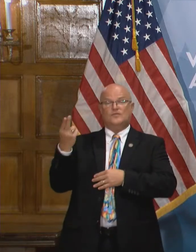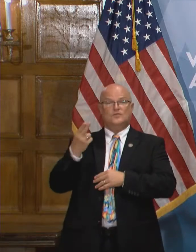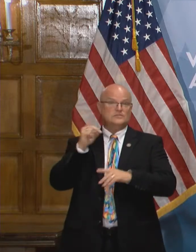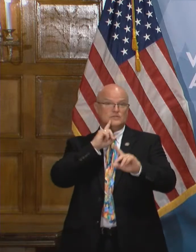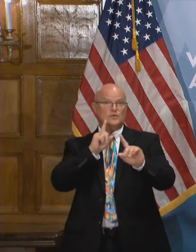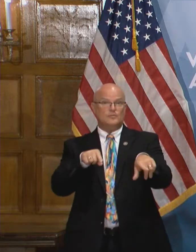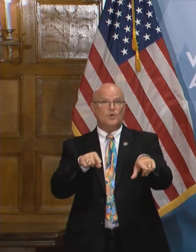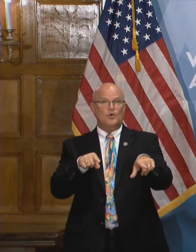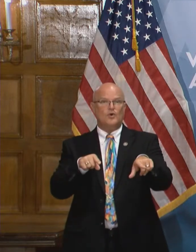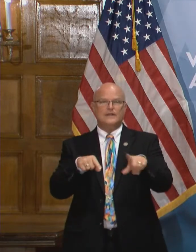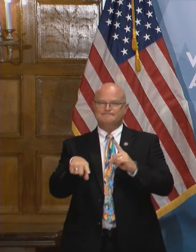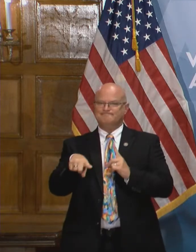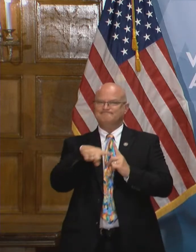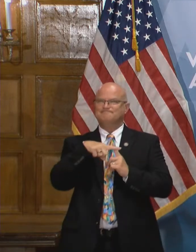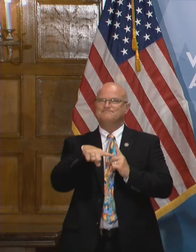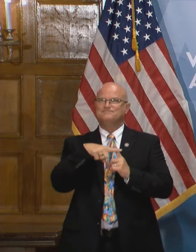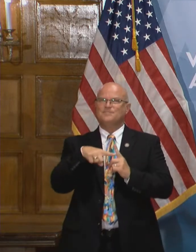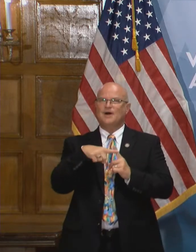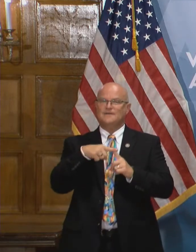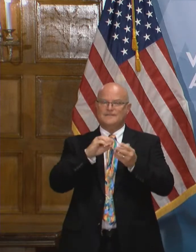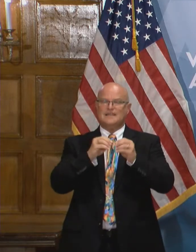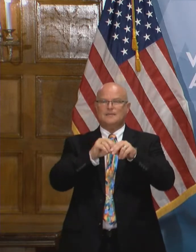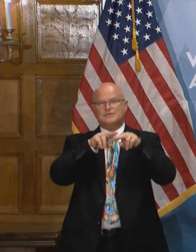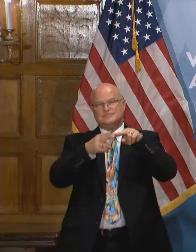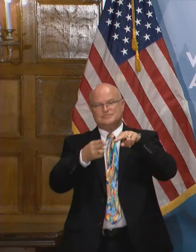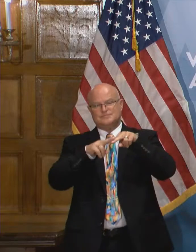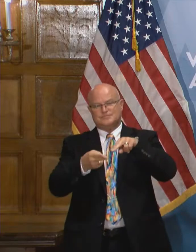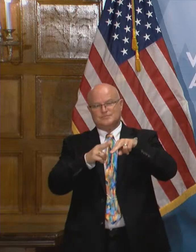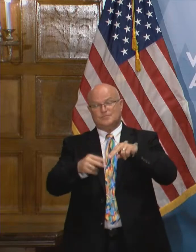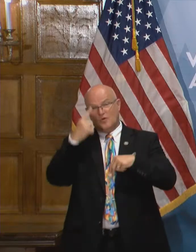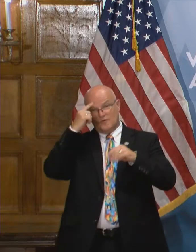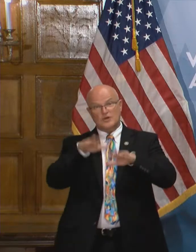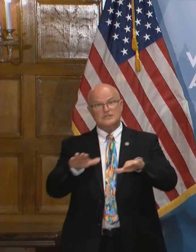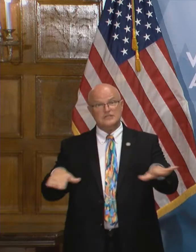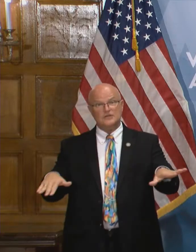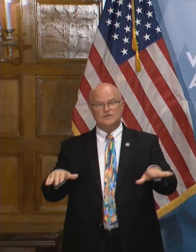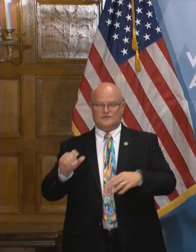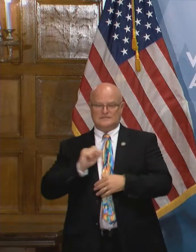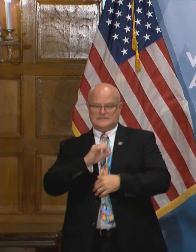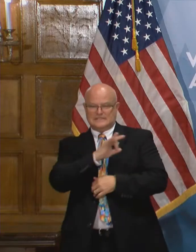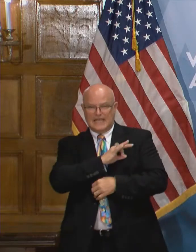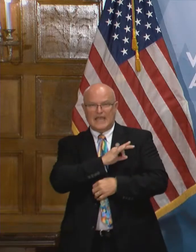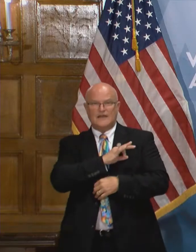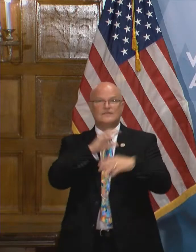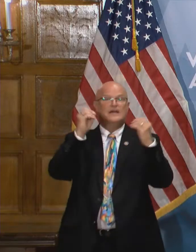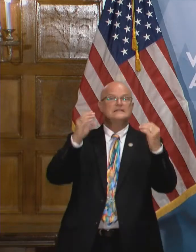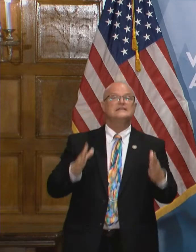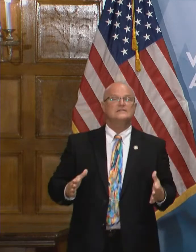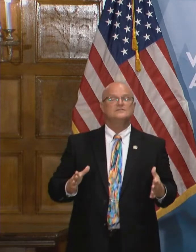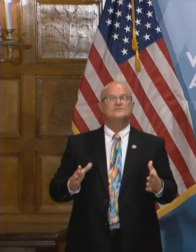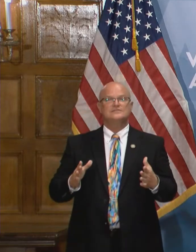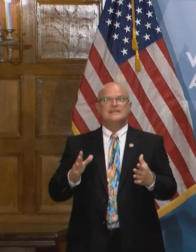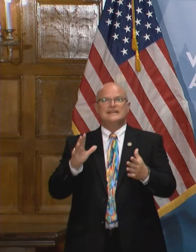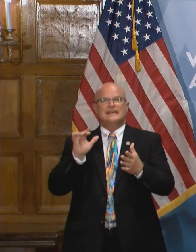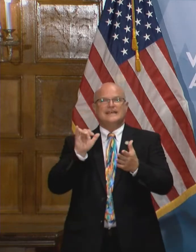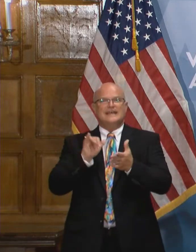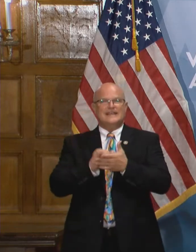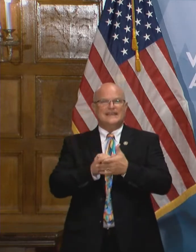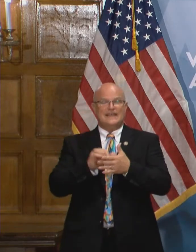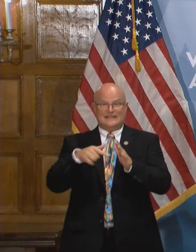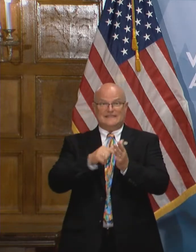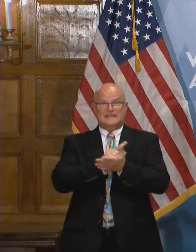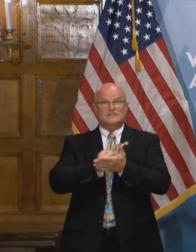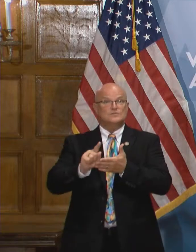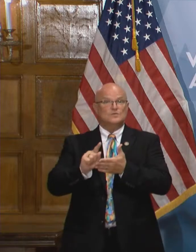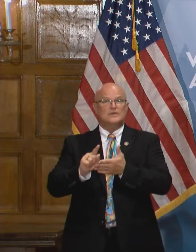report. It's very positive news for our school children, for our staff, our faculty at the schools. This